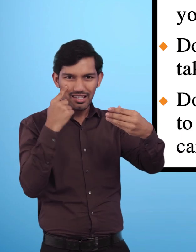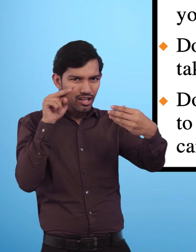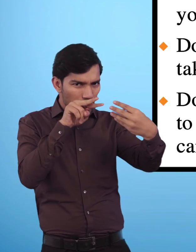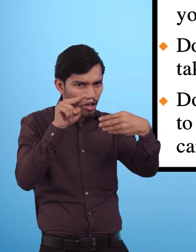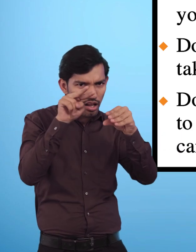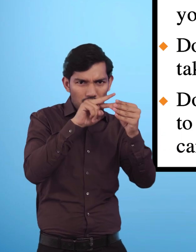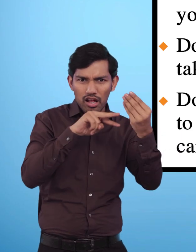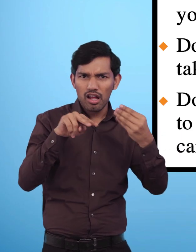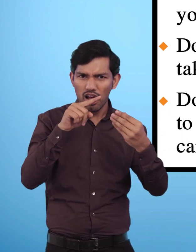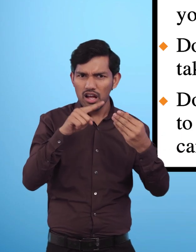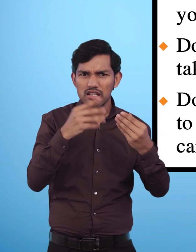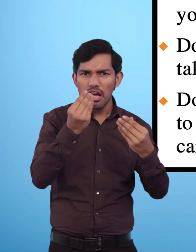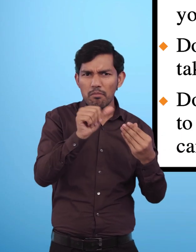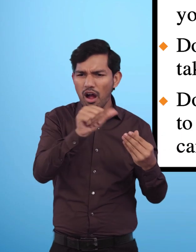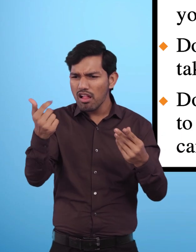magnifying lens?